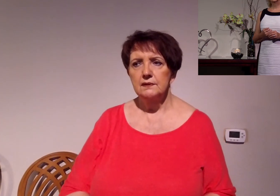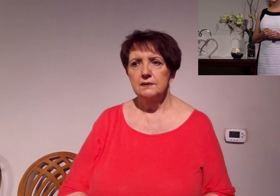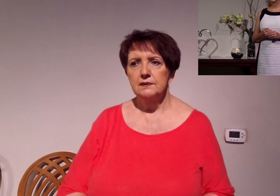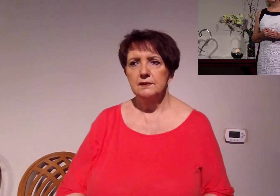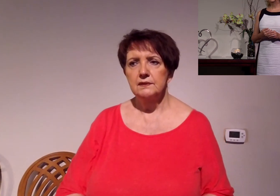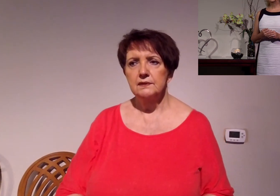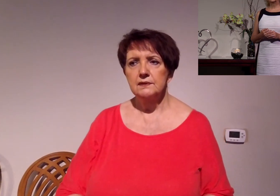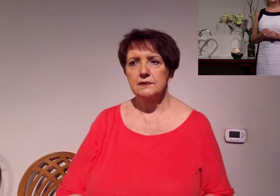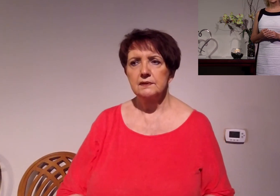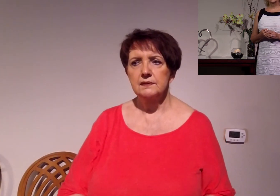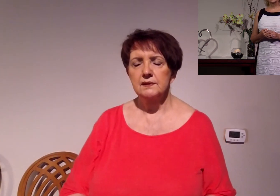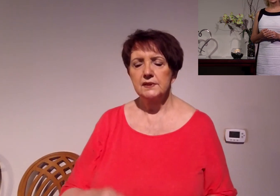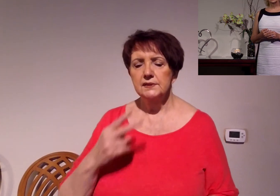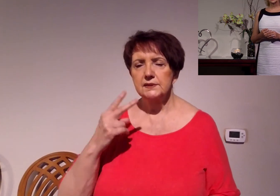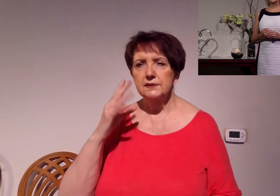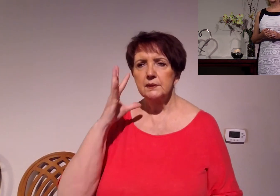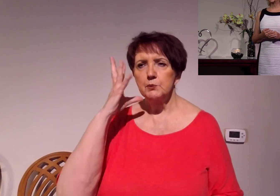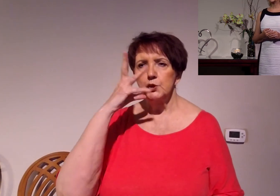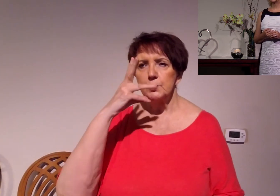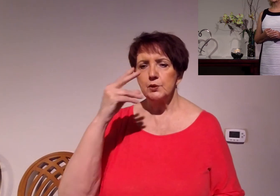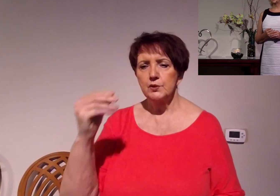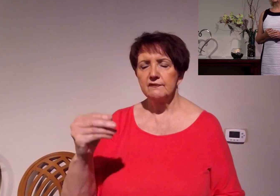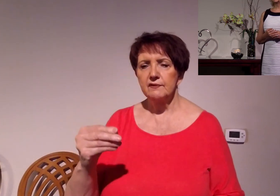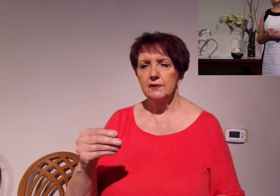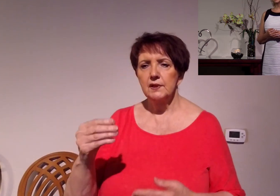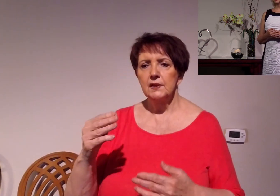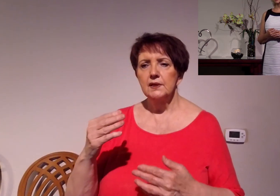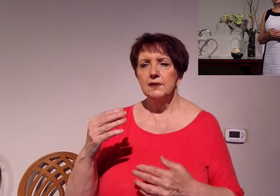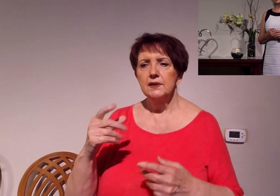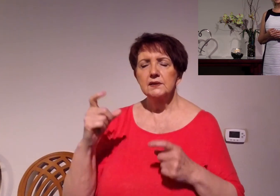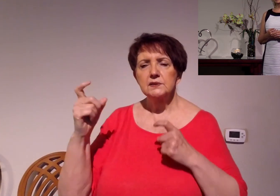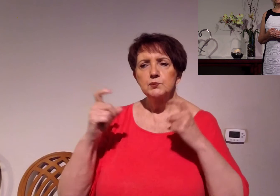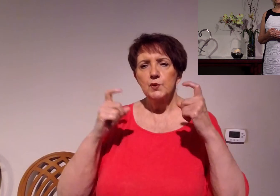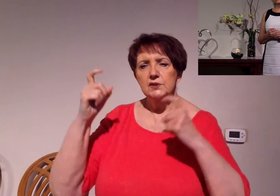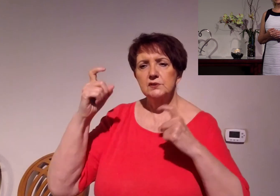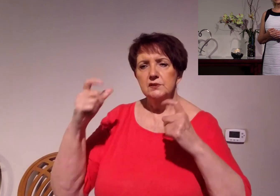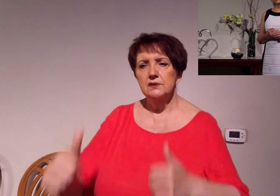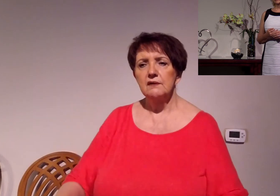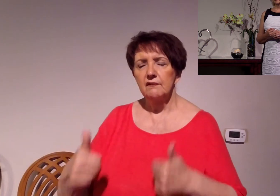See the beautiful expression of life that they are.